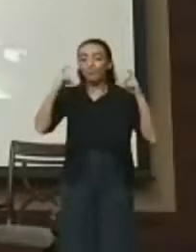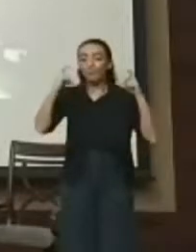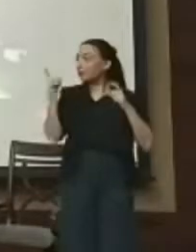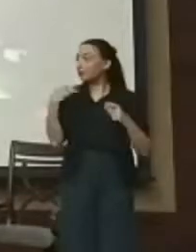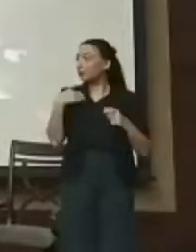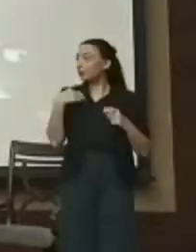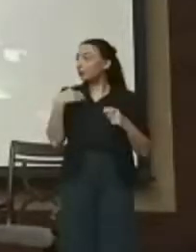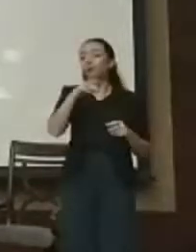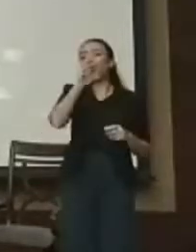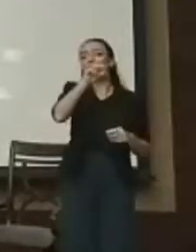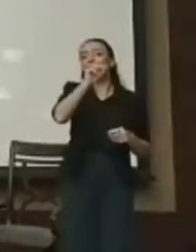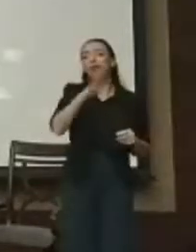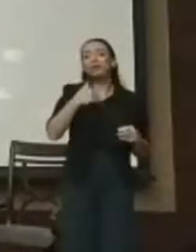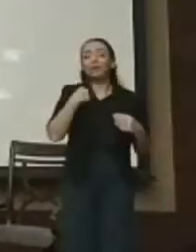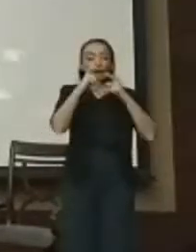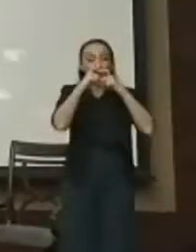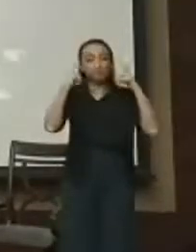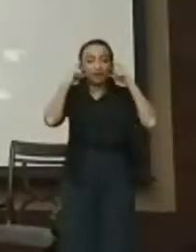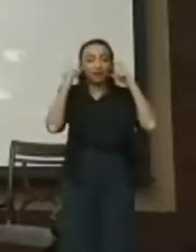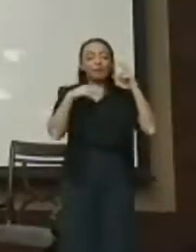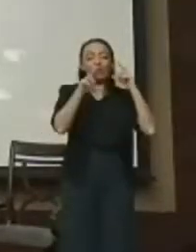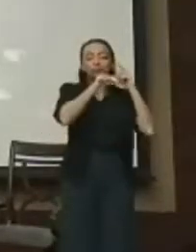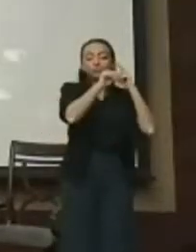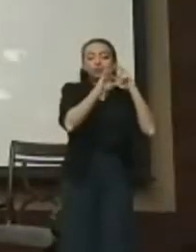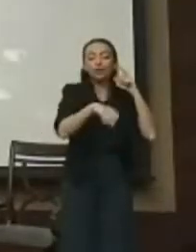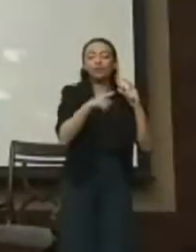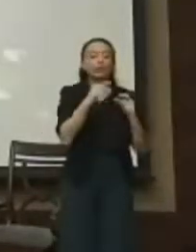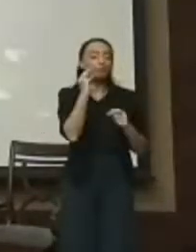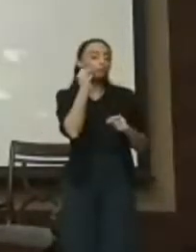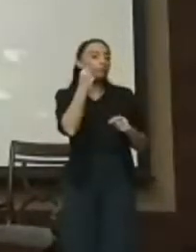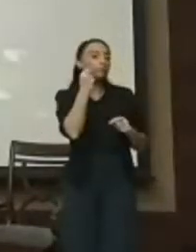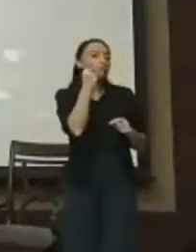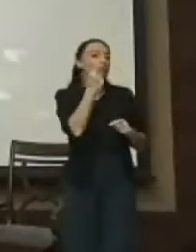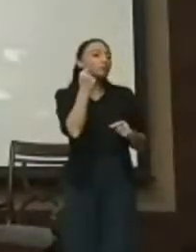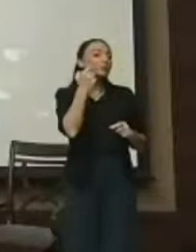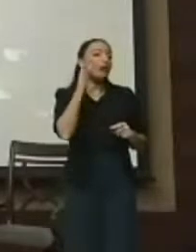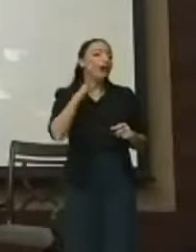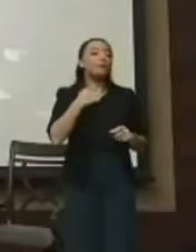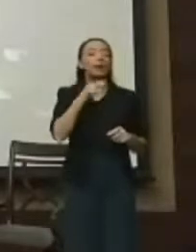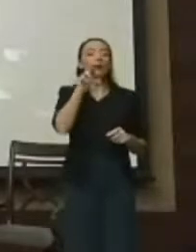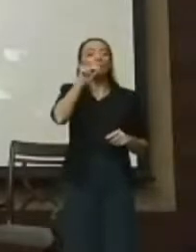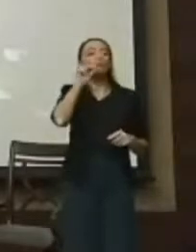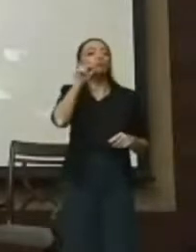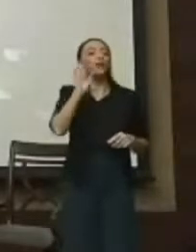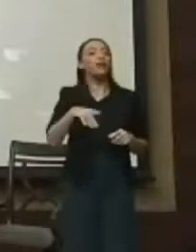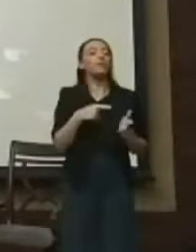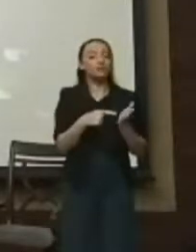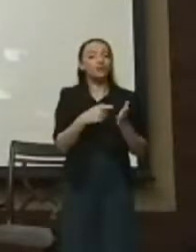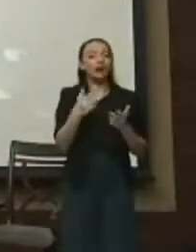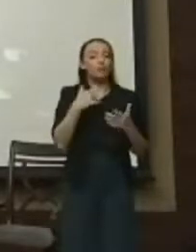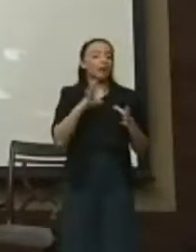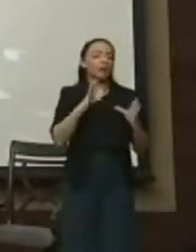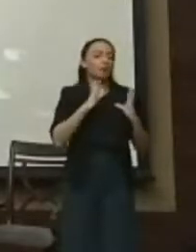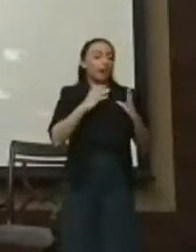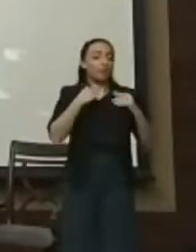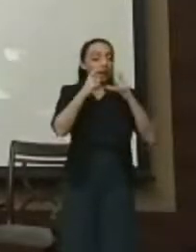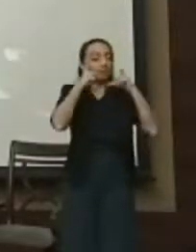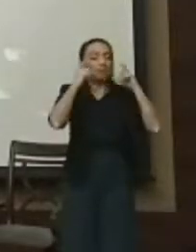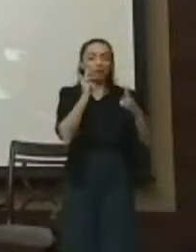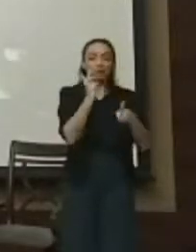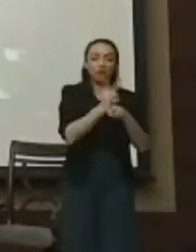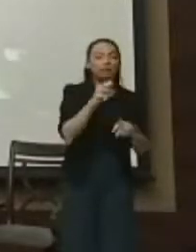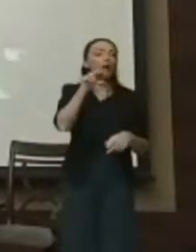speak. So it covers up, and that's why you see this little thing which holds this in place. So I'm okay speaking. Can you hear